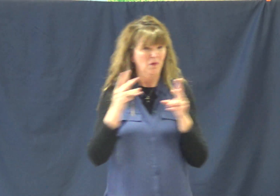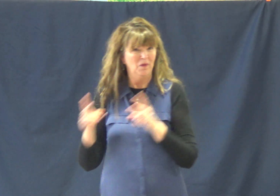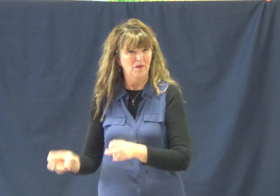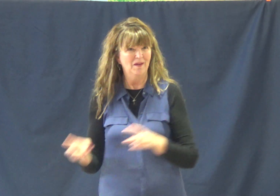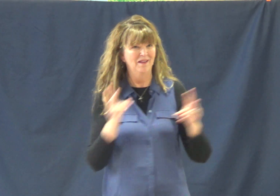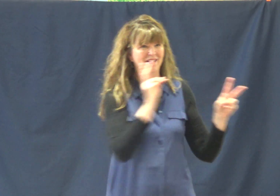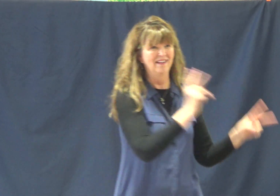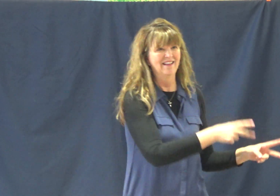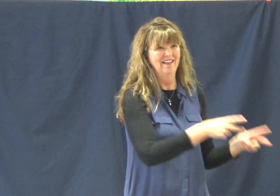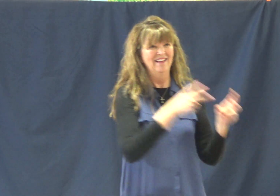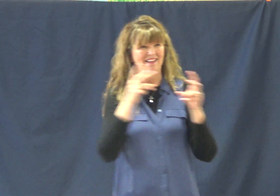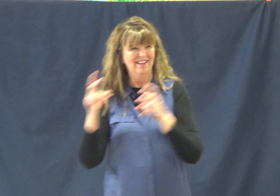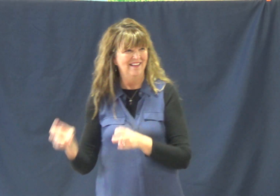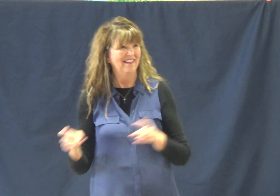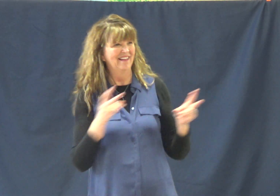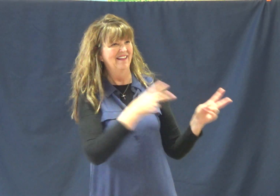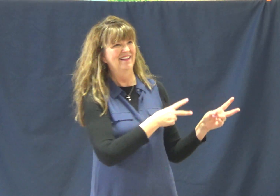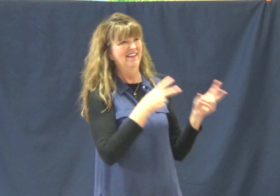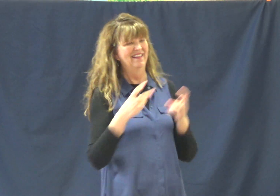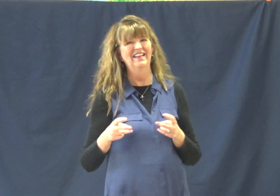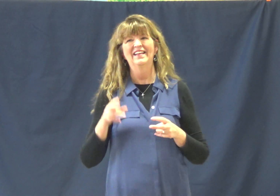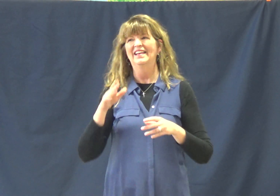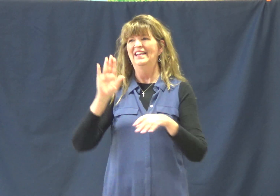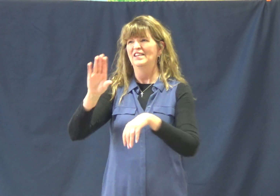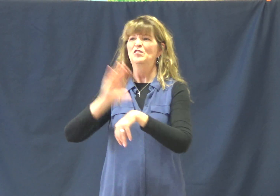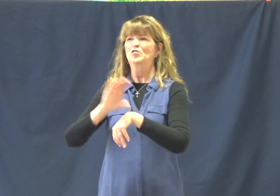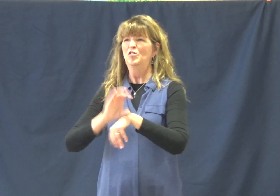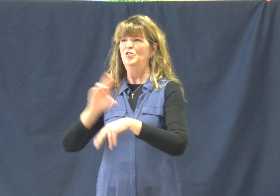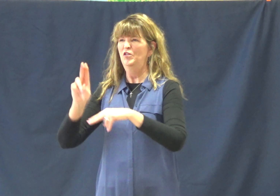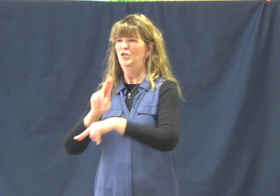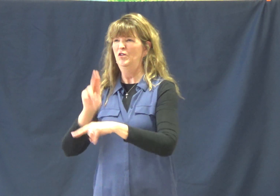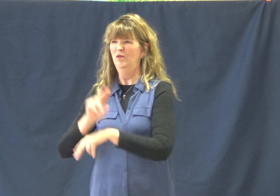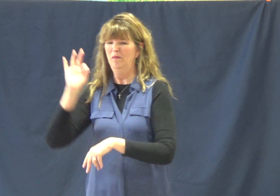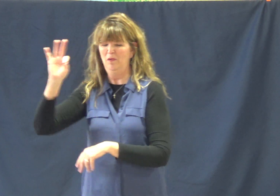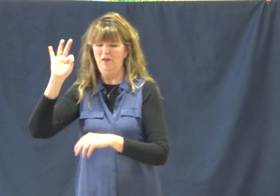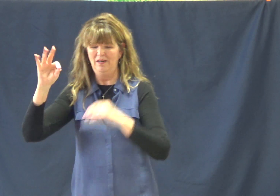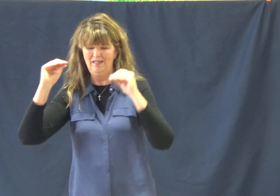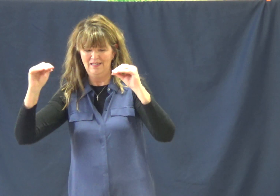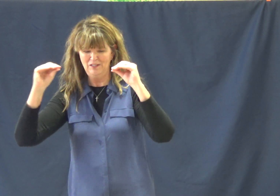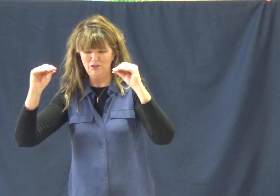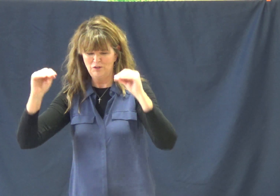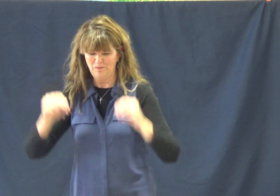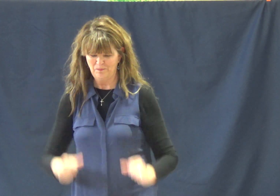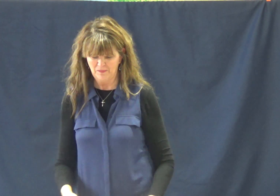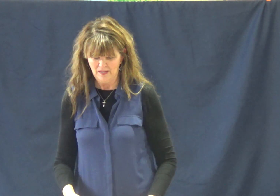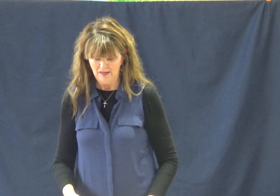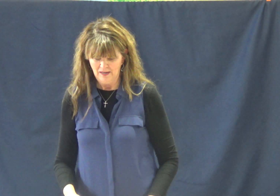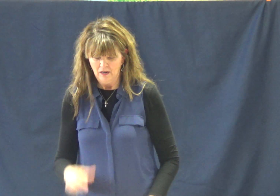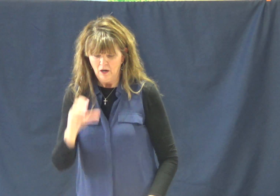They would take, there's many Christian practices that have been taken from Jewish practices.